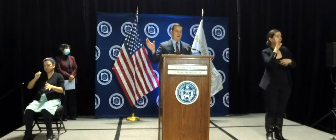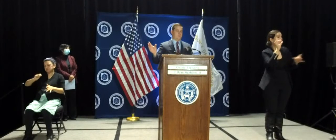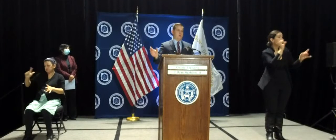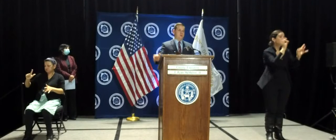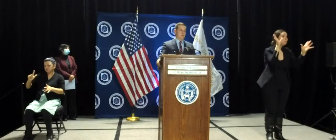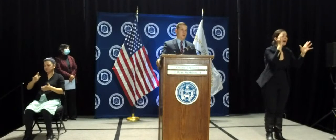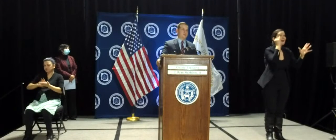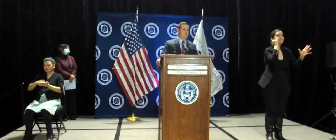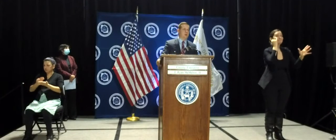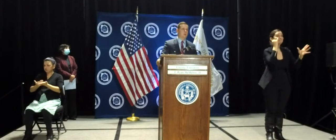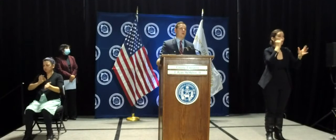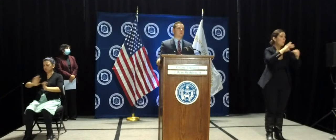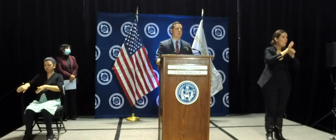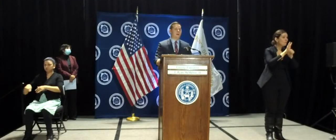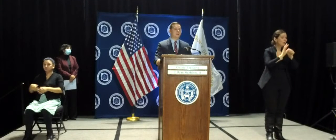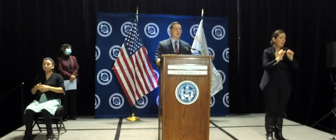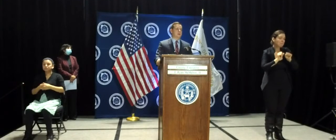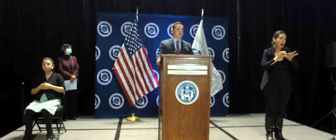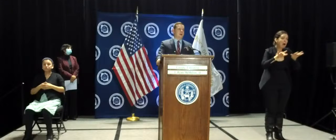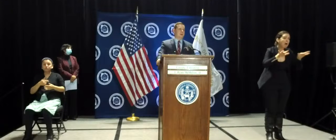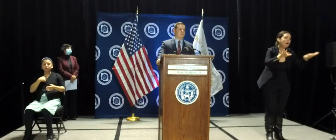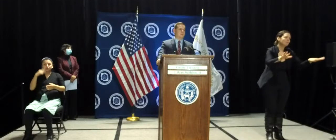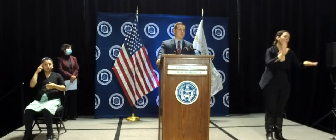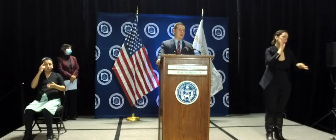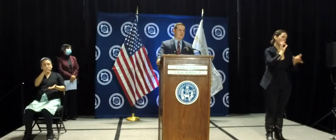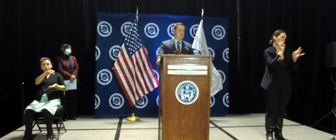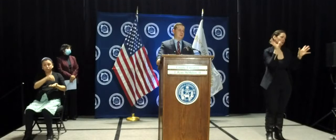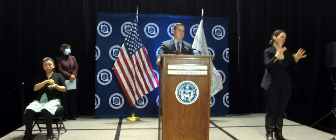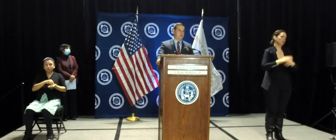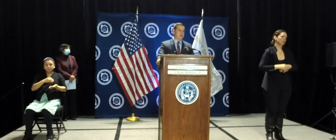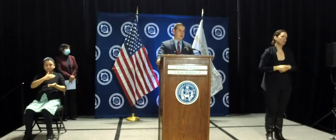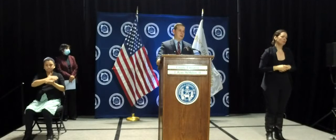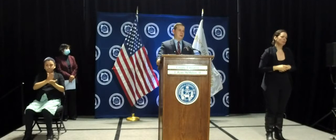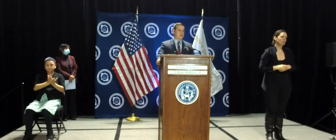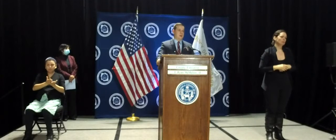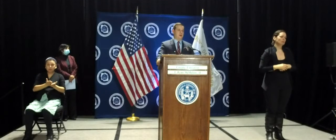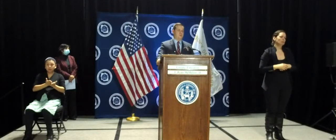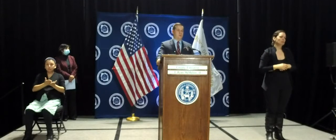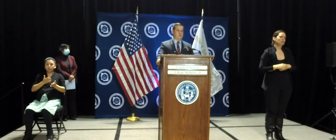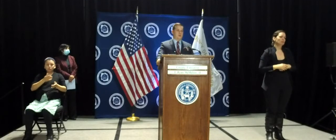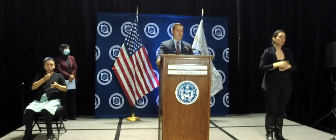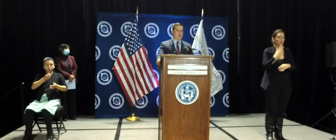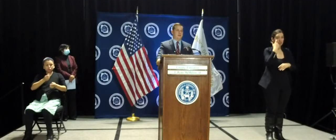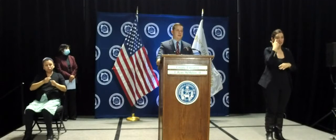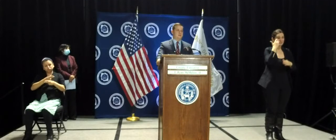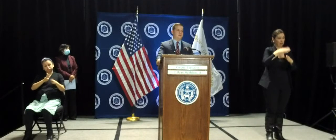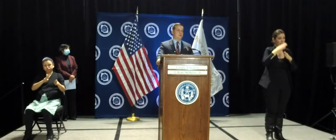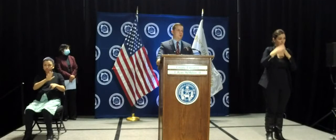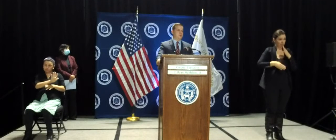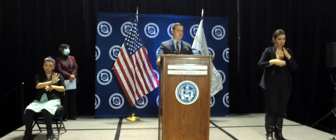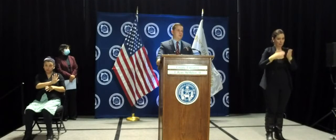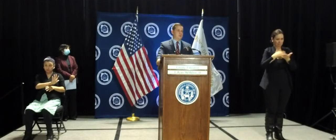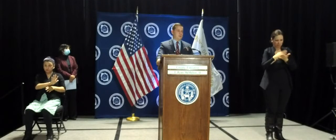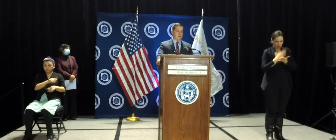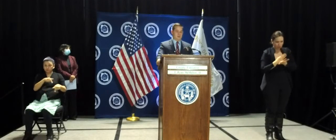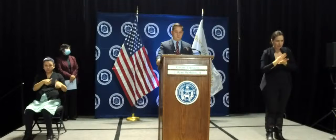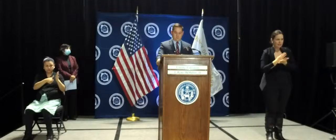process. I got a budget. We got some money we can spend on this in the beginning. If there was ever anything to